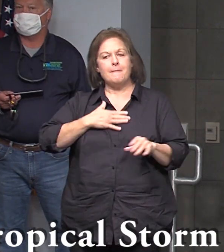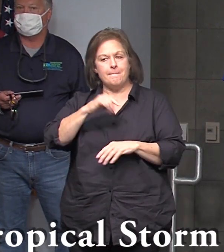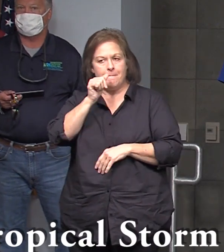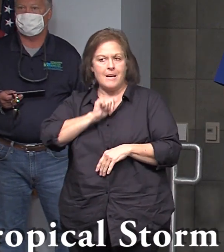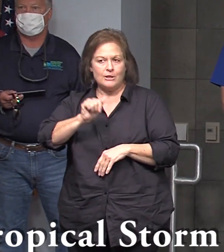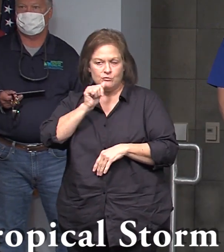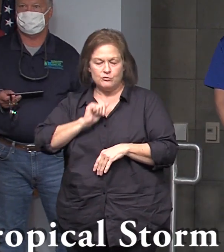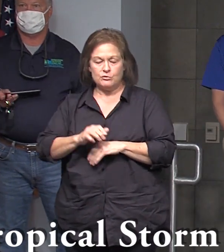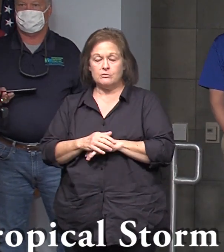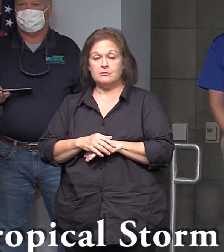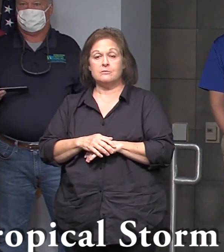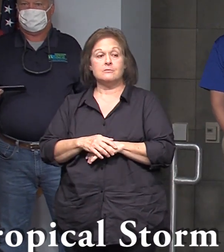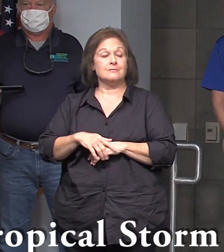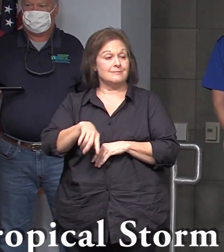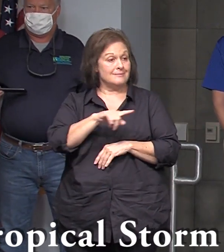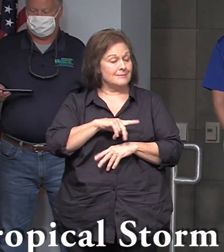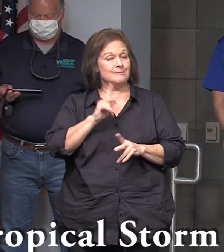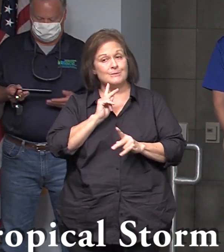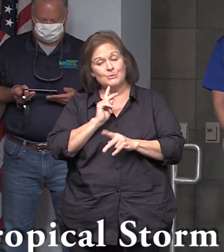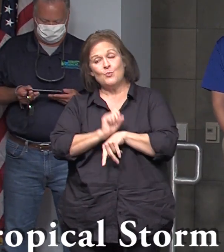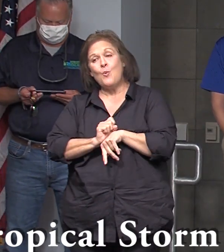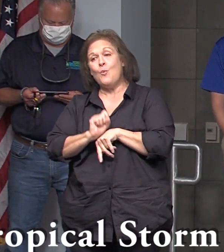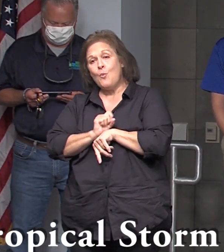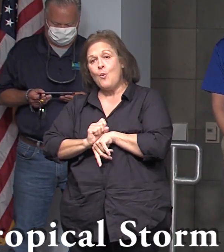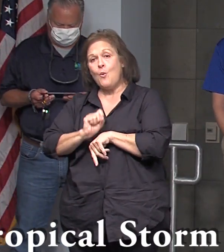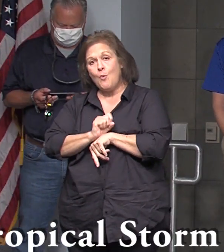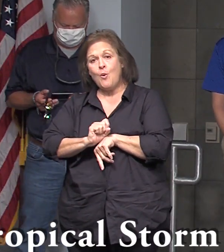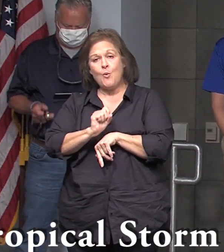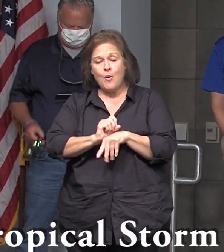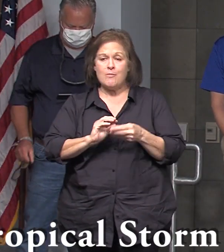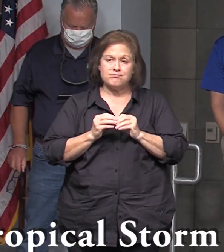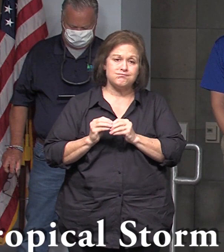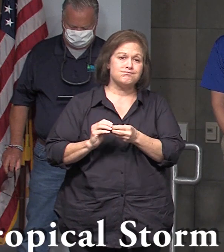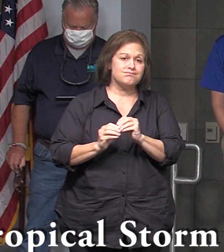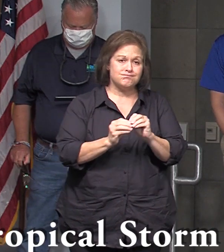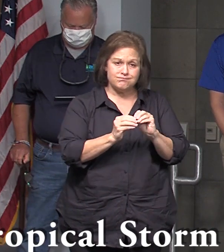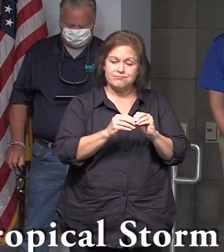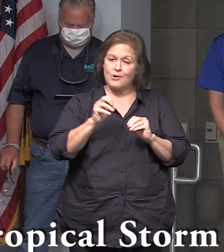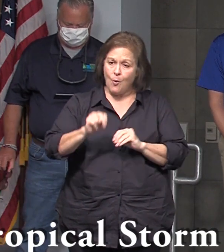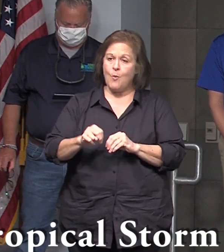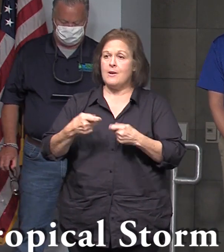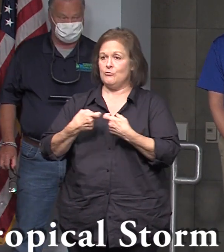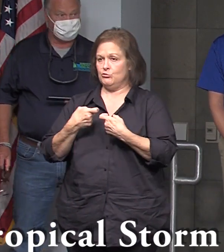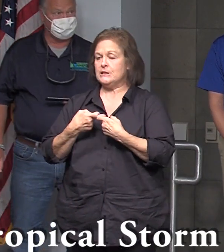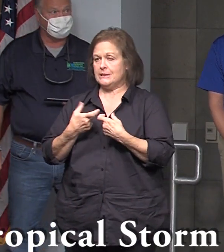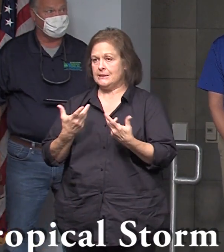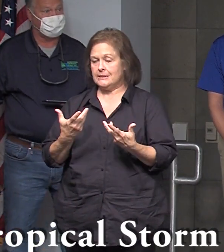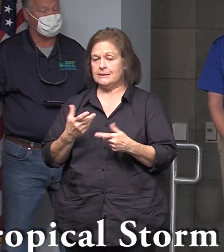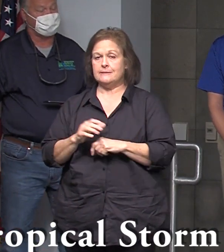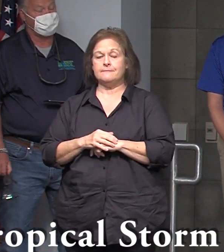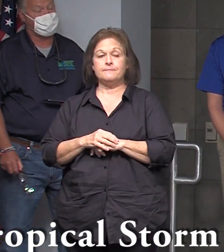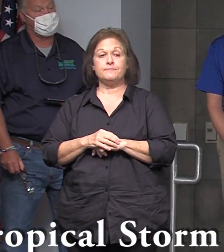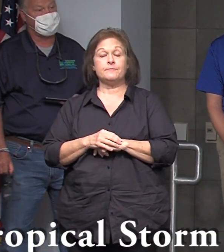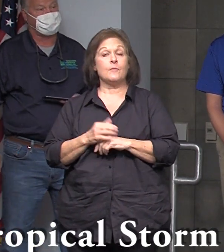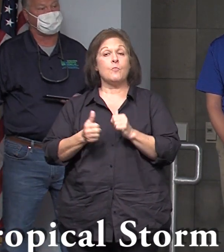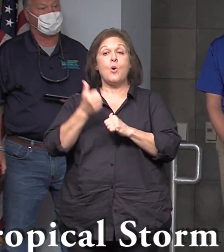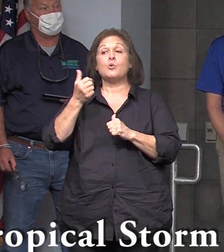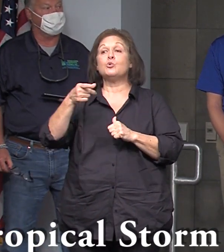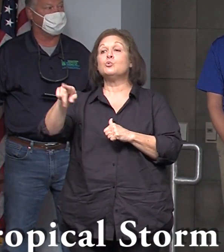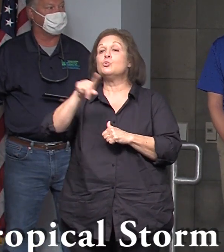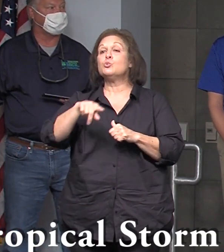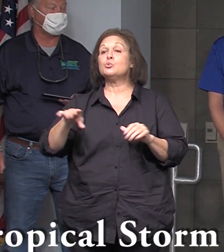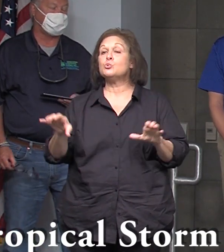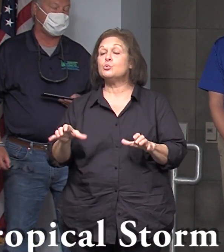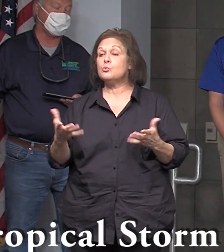situation. All these people are going to be here working to provide a restoration of services as best they can. But the single thing you can do best for